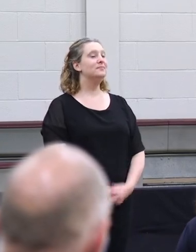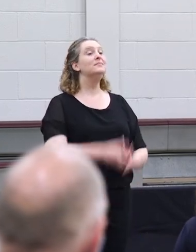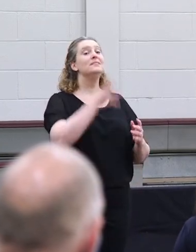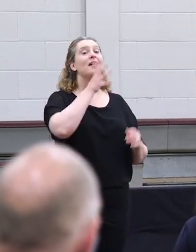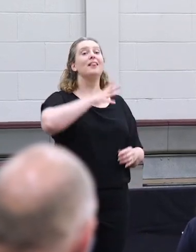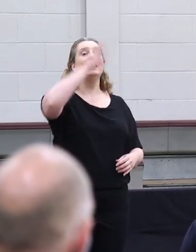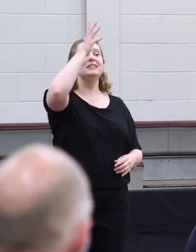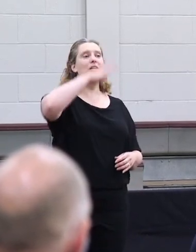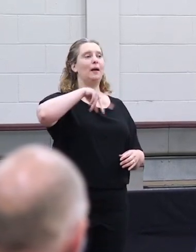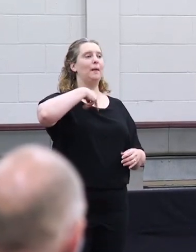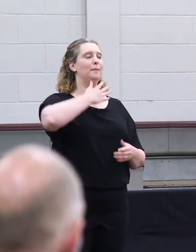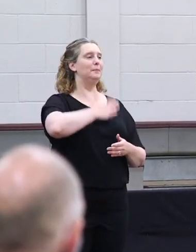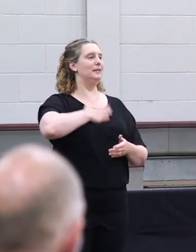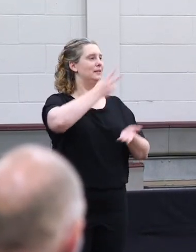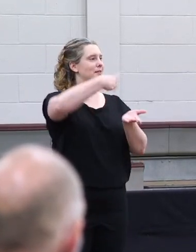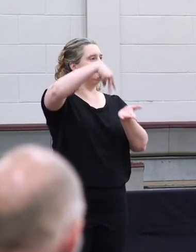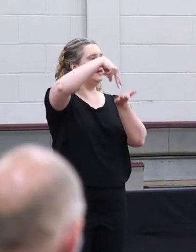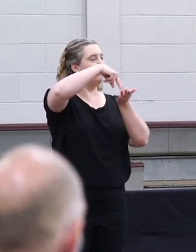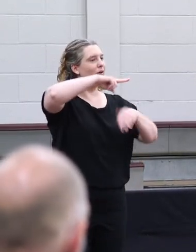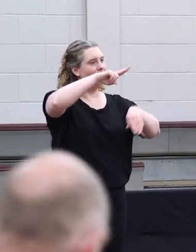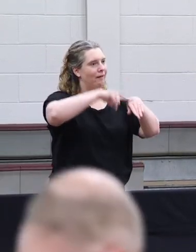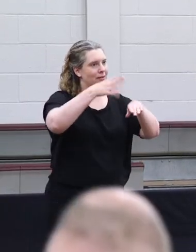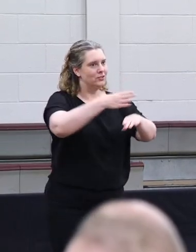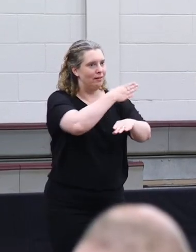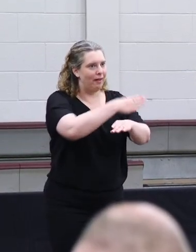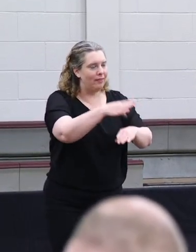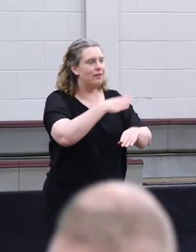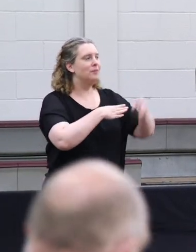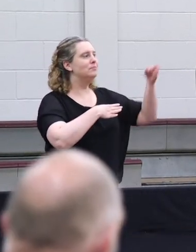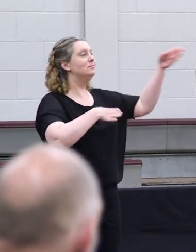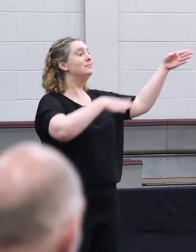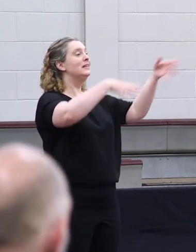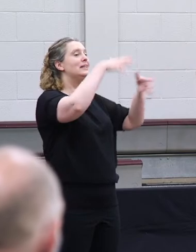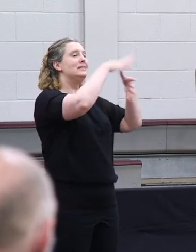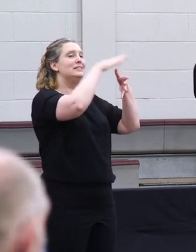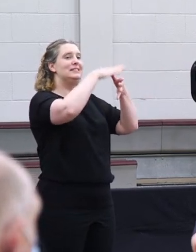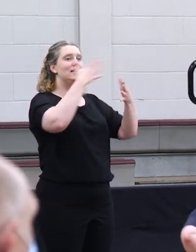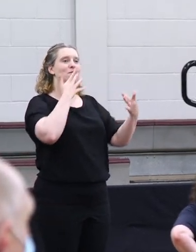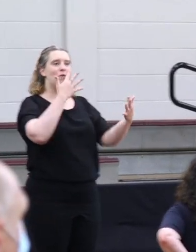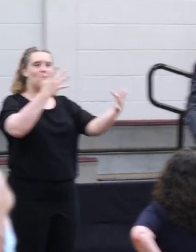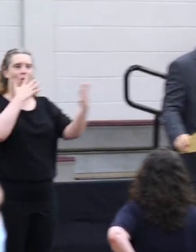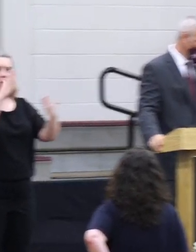Ladies and gentlemen, would you please rise for the singing of our national anthem by our senior choir.